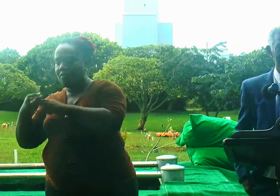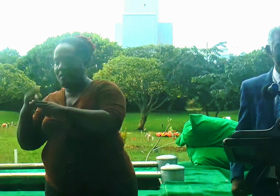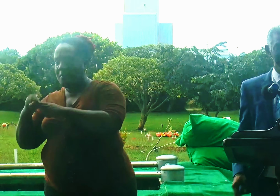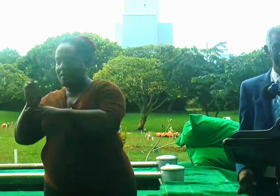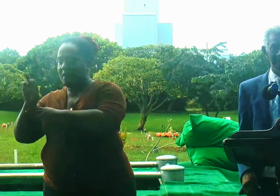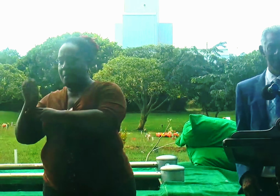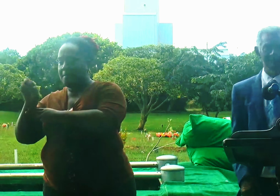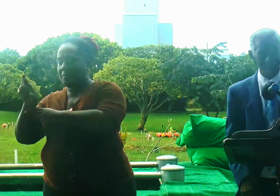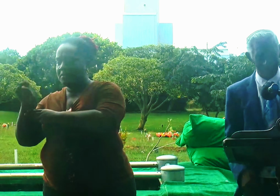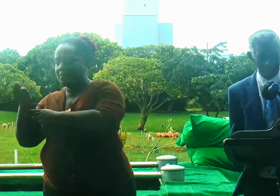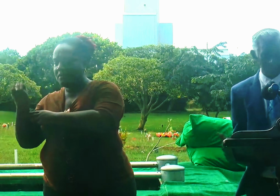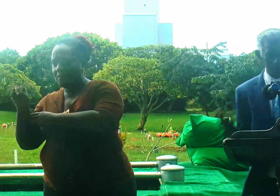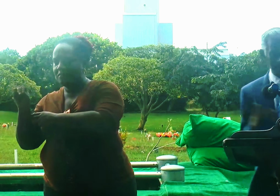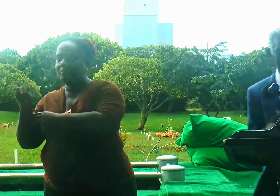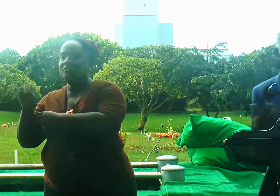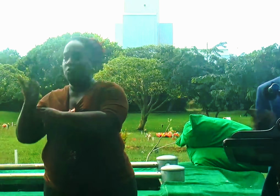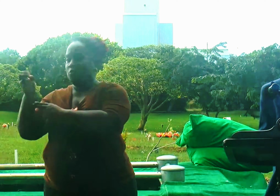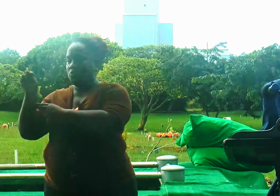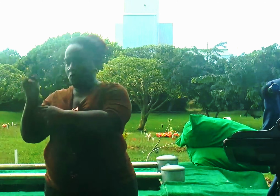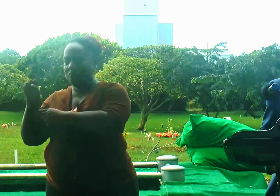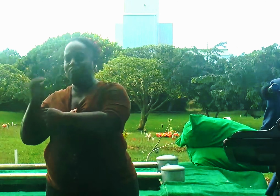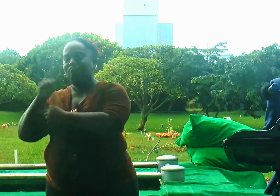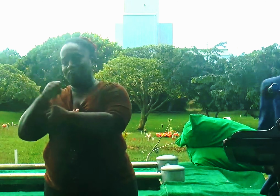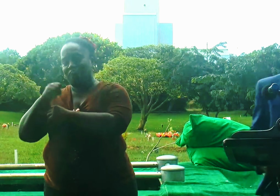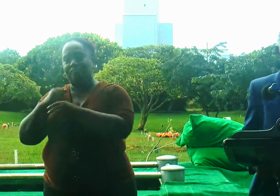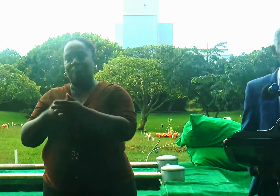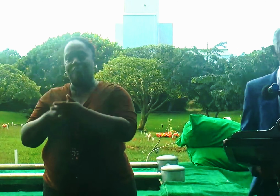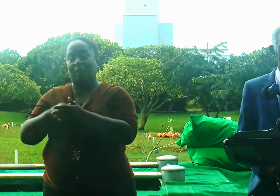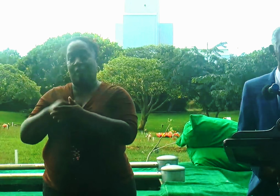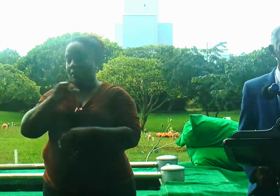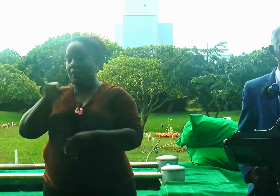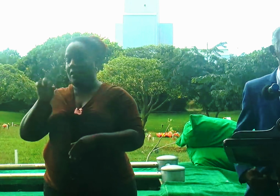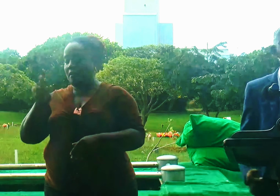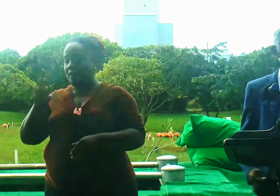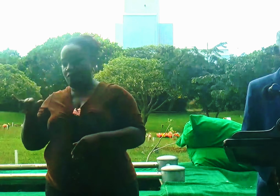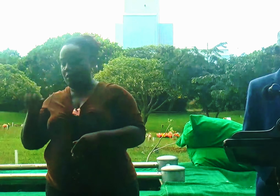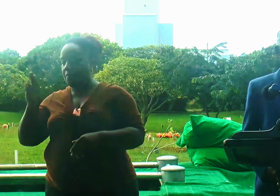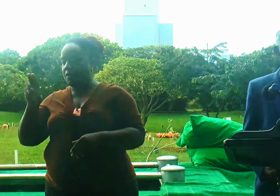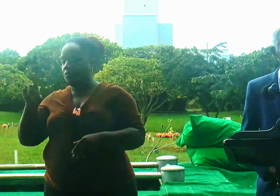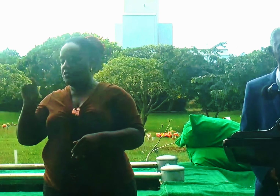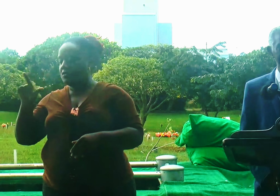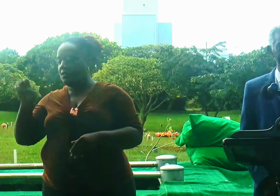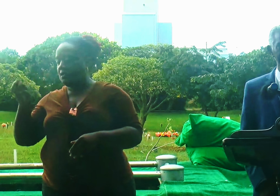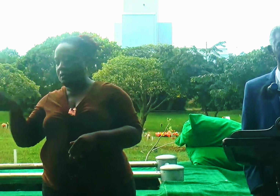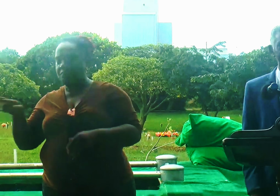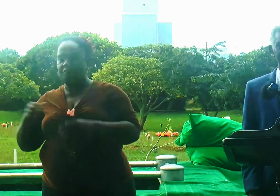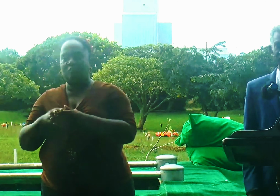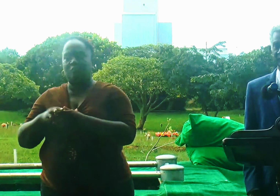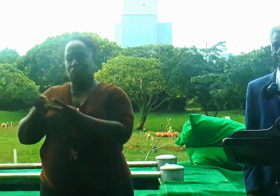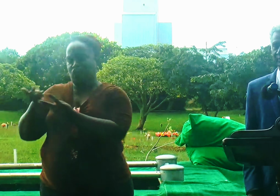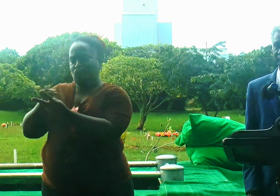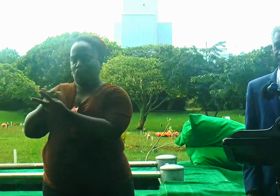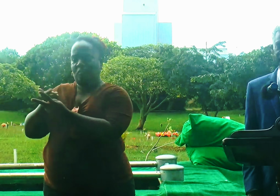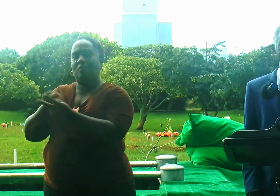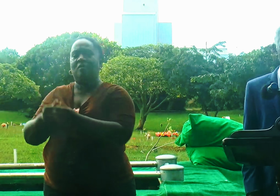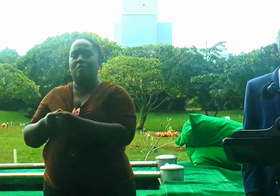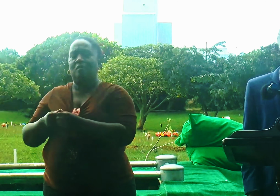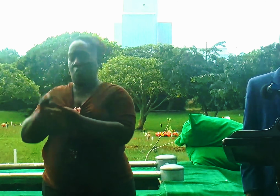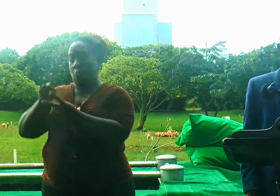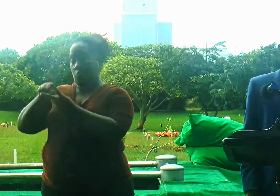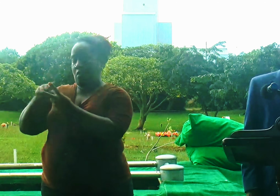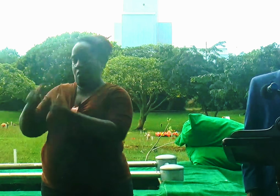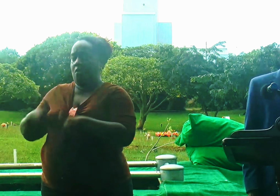who is family connected, and Larry Butler, who in his latter days used to live very close to me